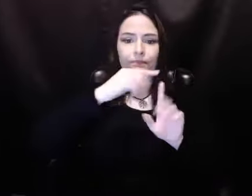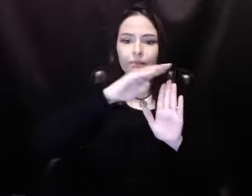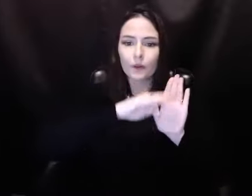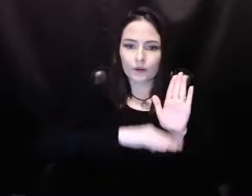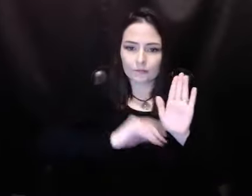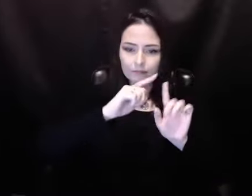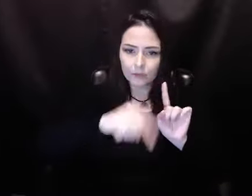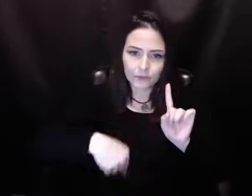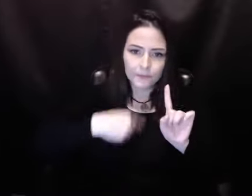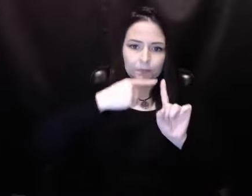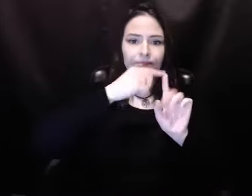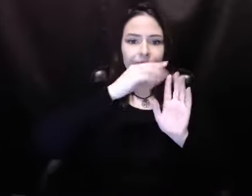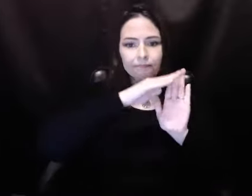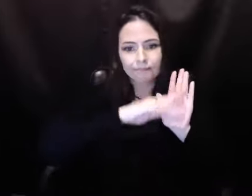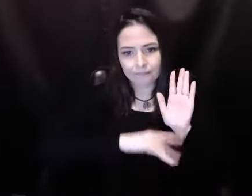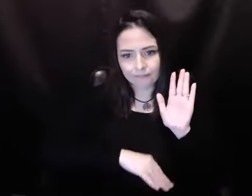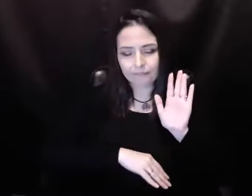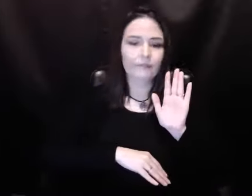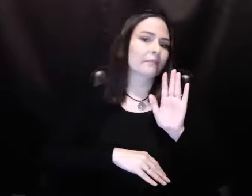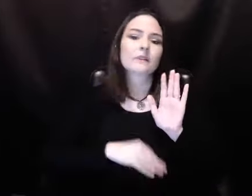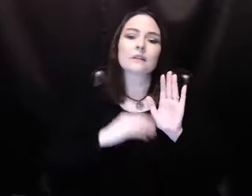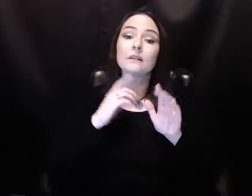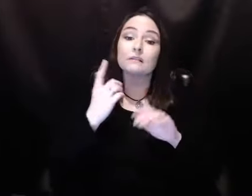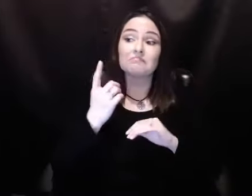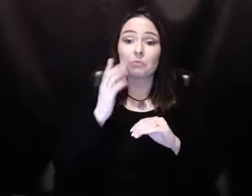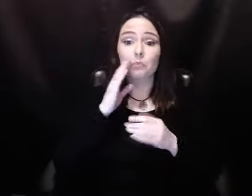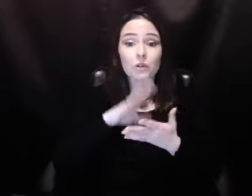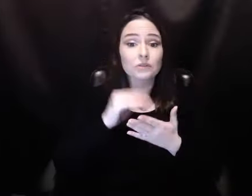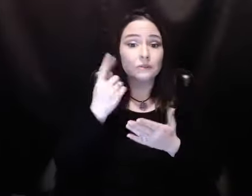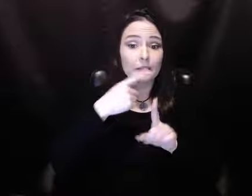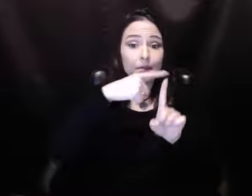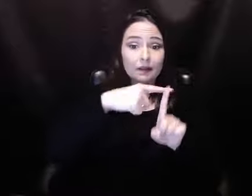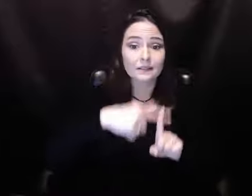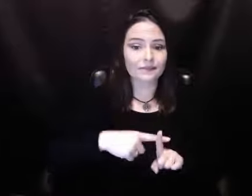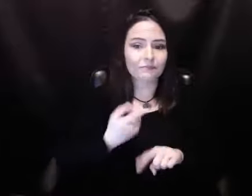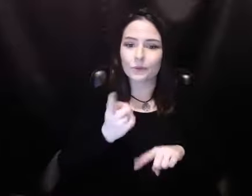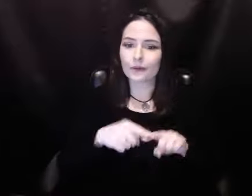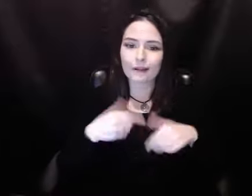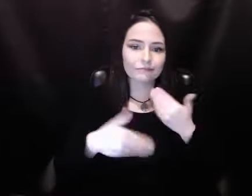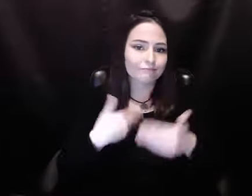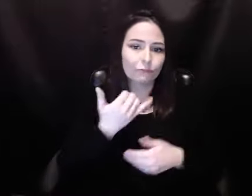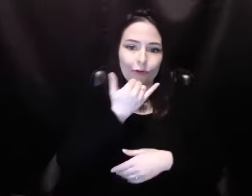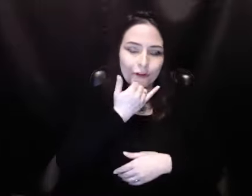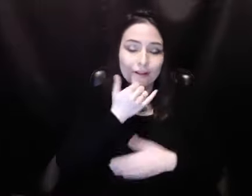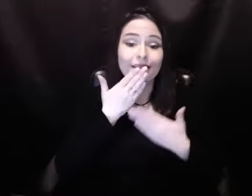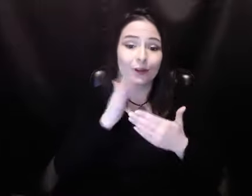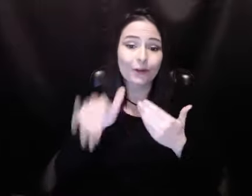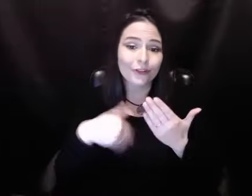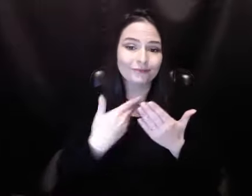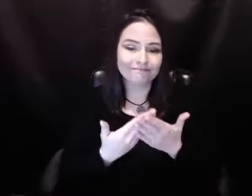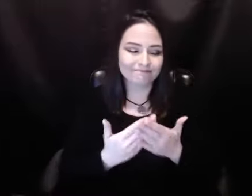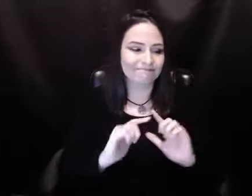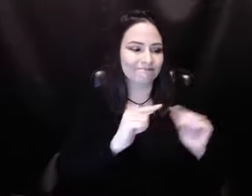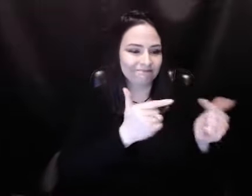every is us in new awareness of ourselves. Even our mistakes offer